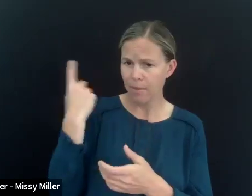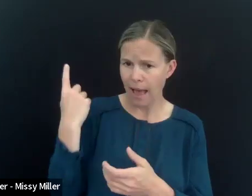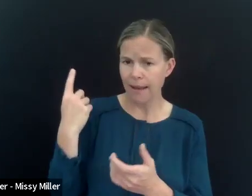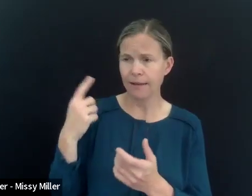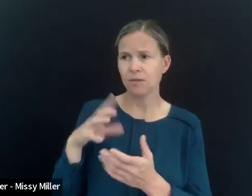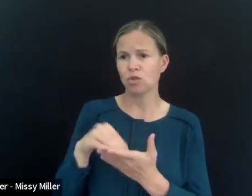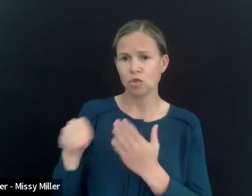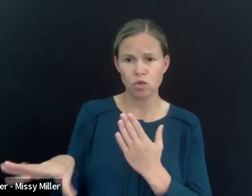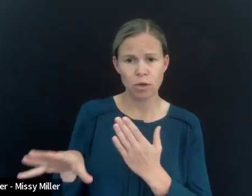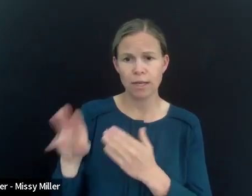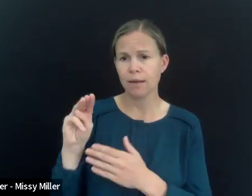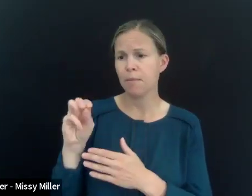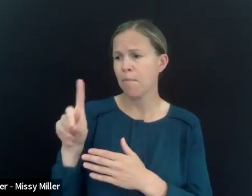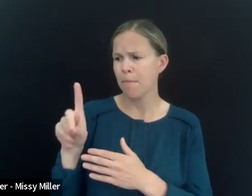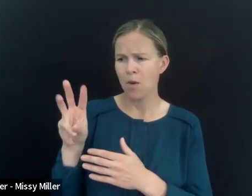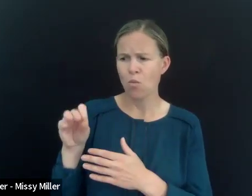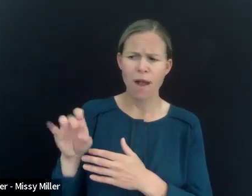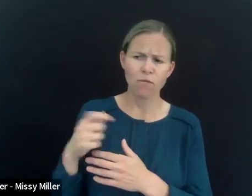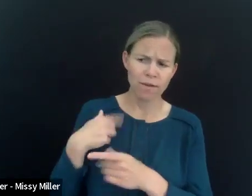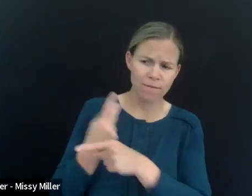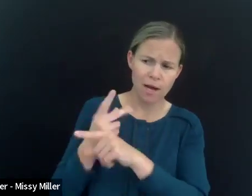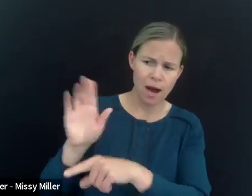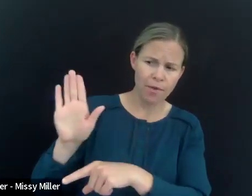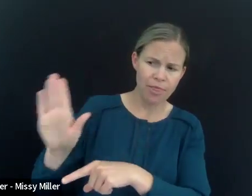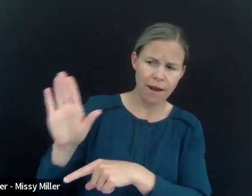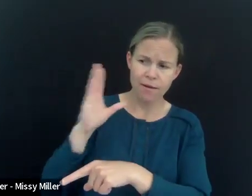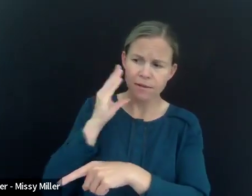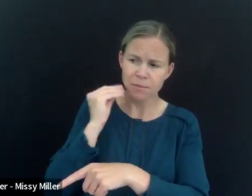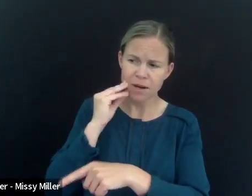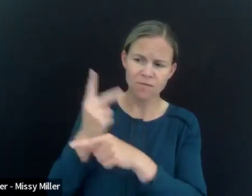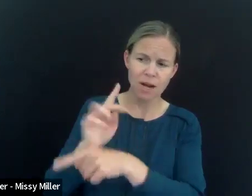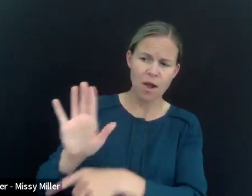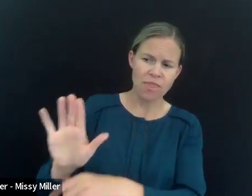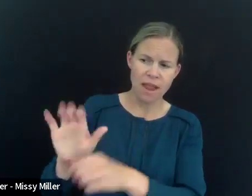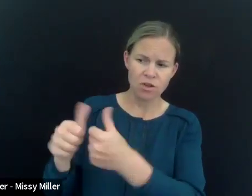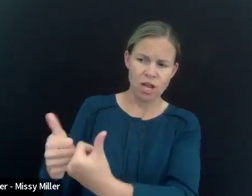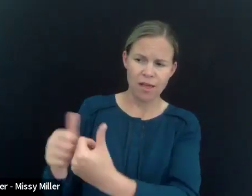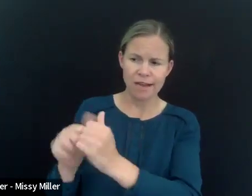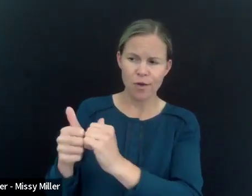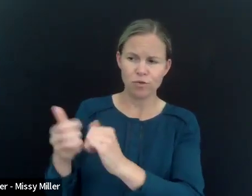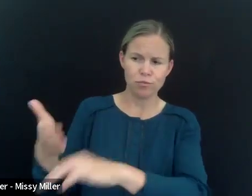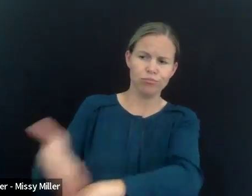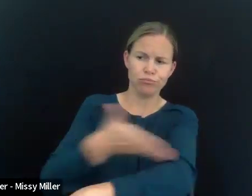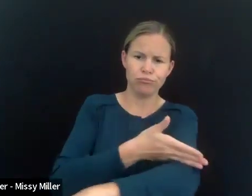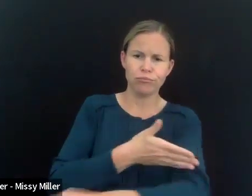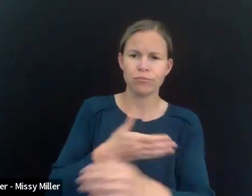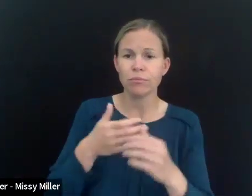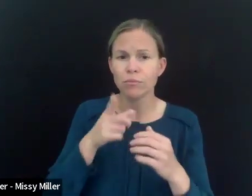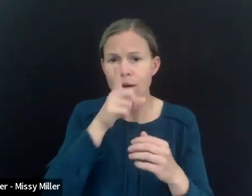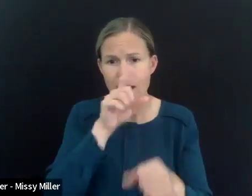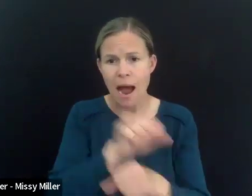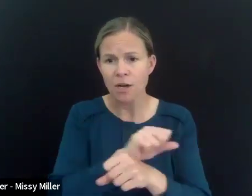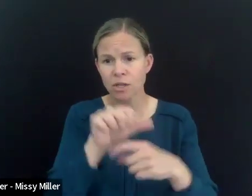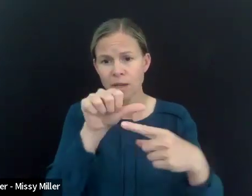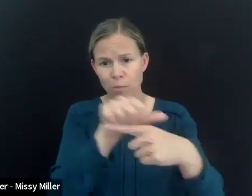they experiencing? What are those challenges to how they could practice? And then also having really